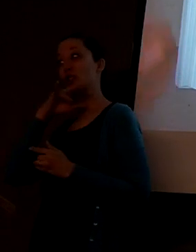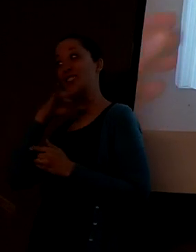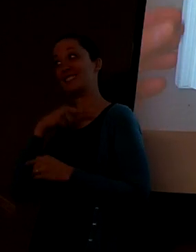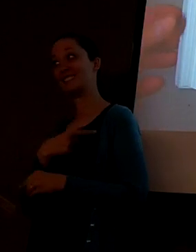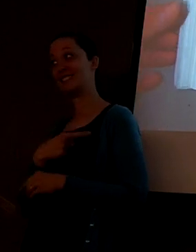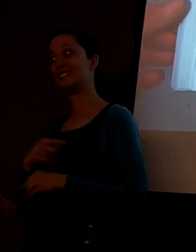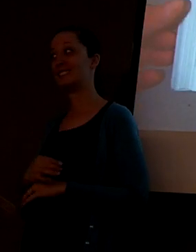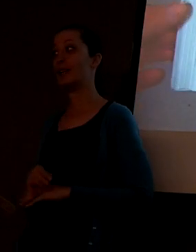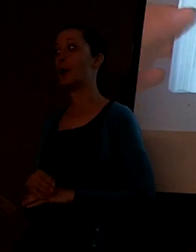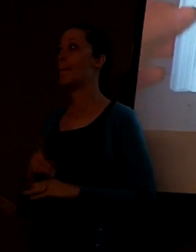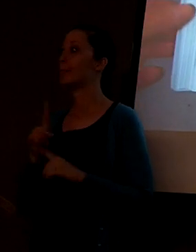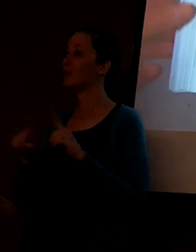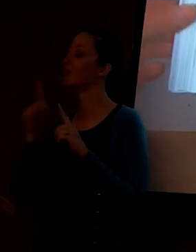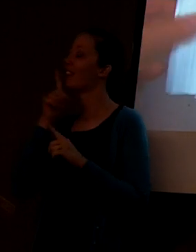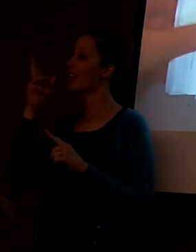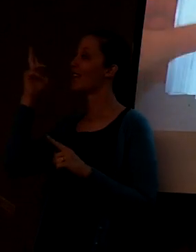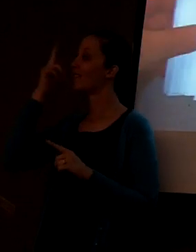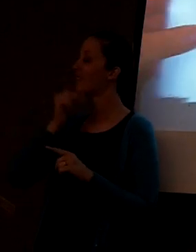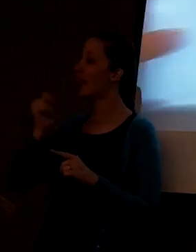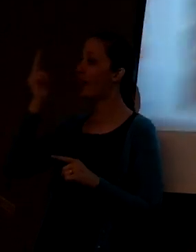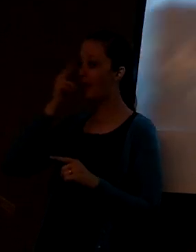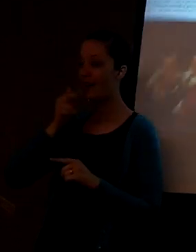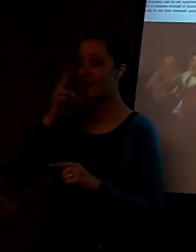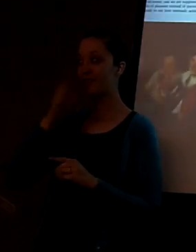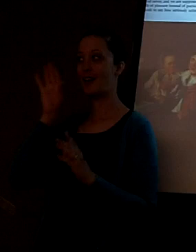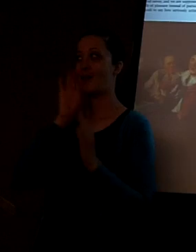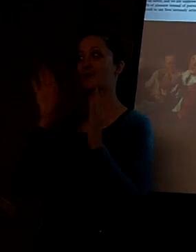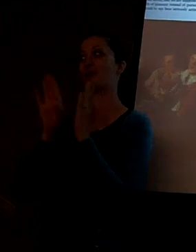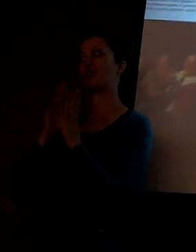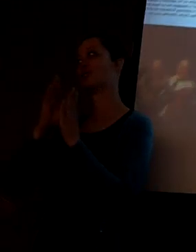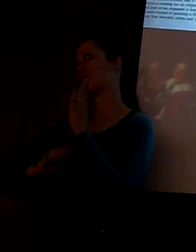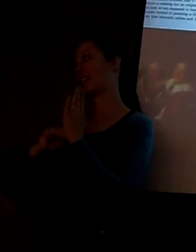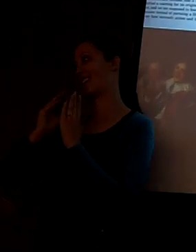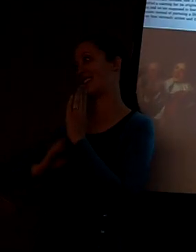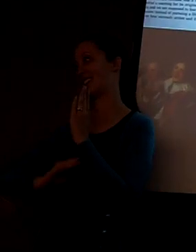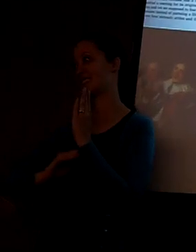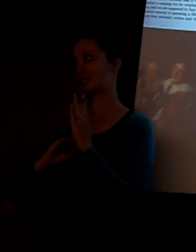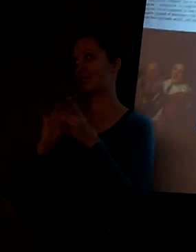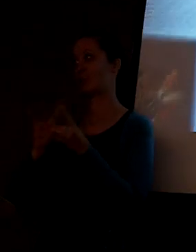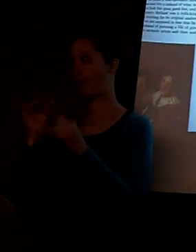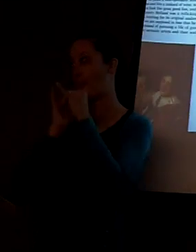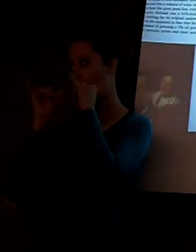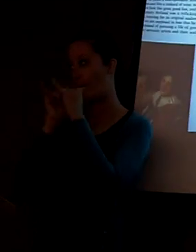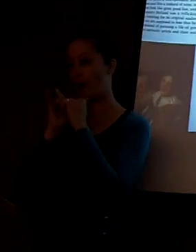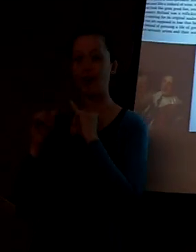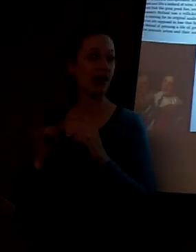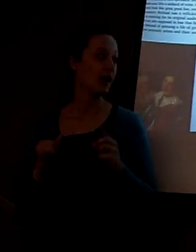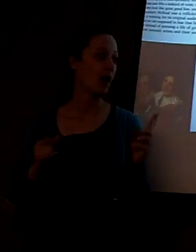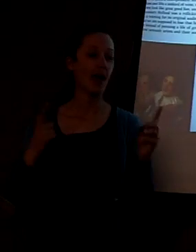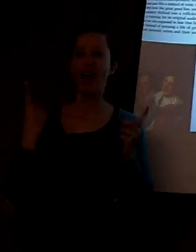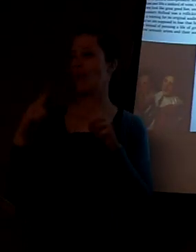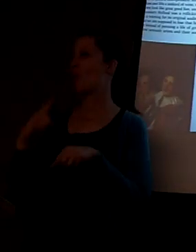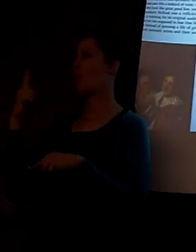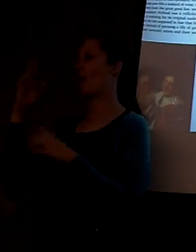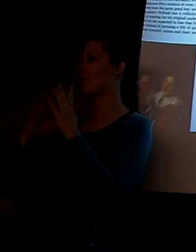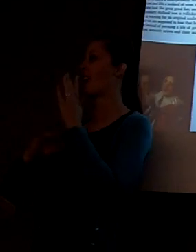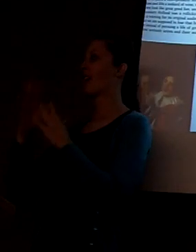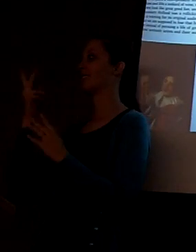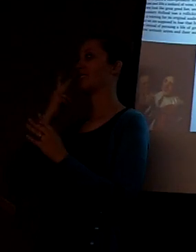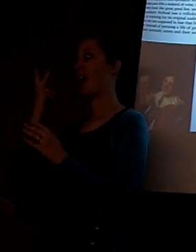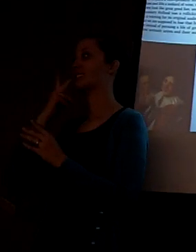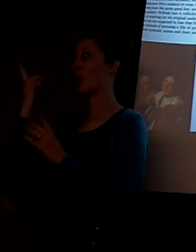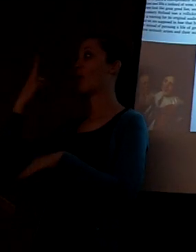but they're just humorous. And paintings like, there was one painting I saw once, and this guy